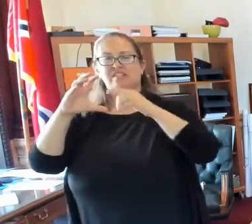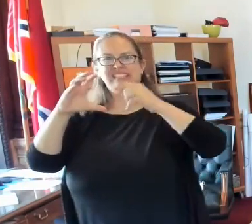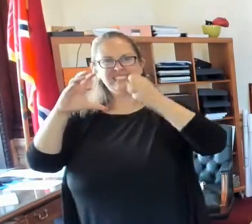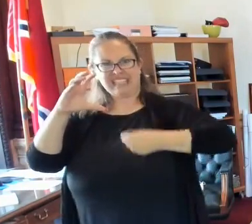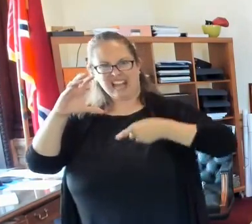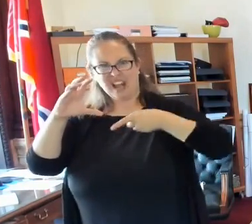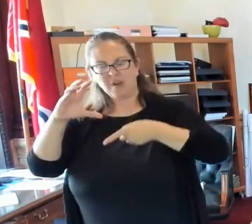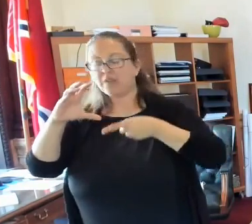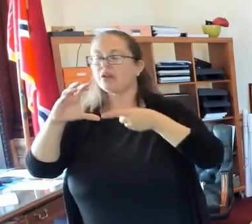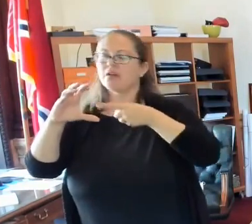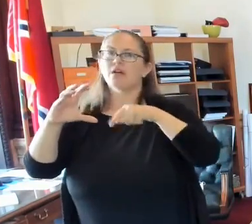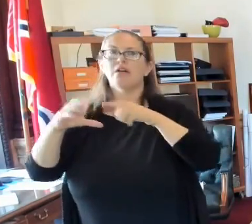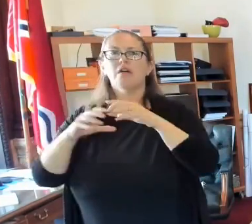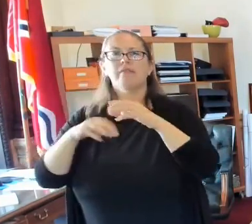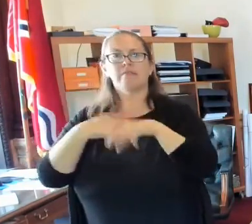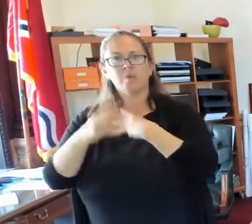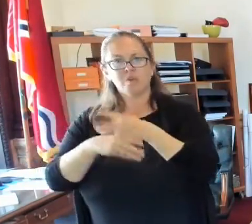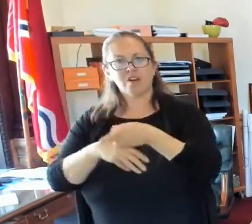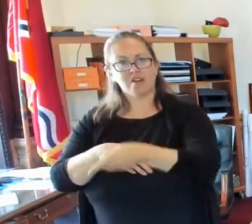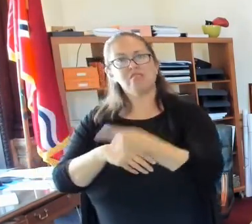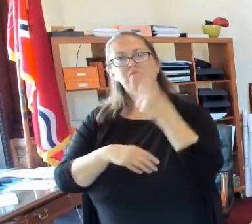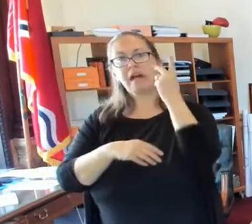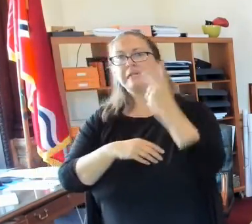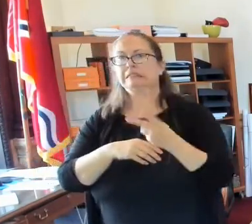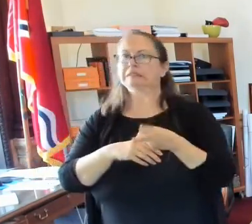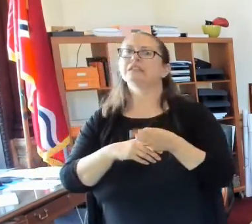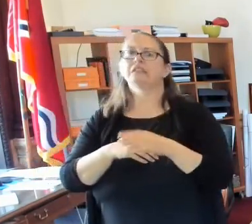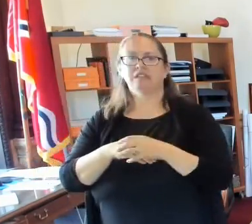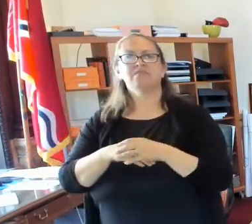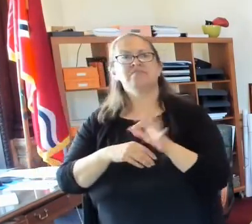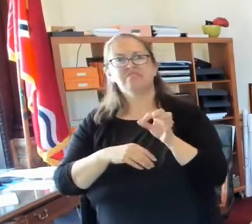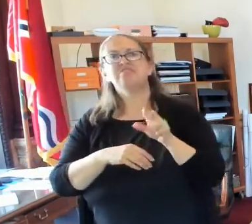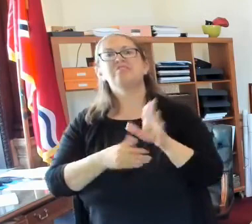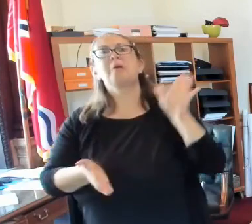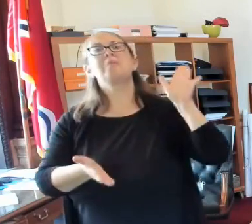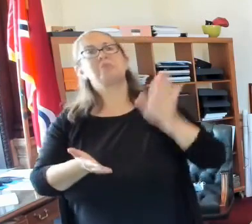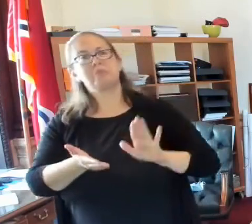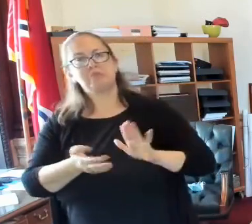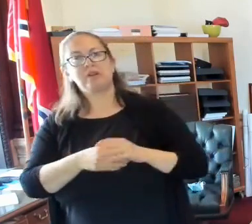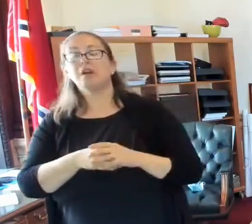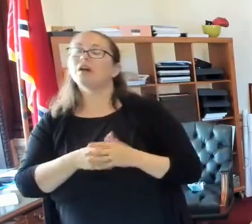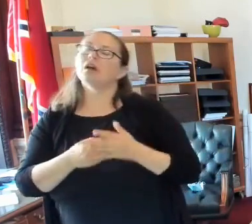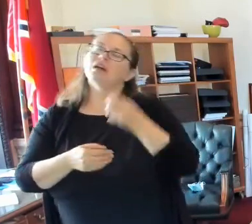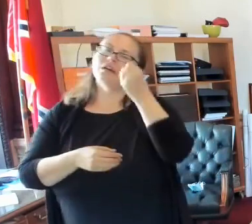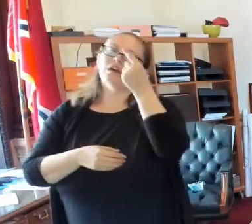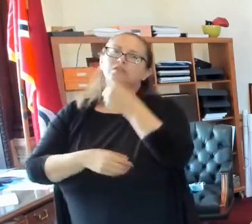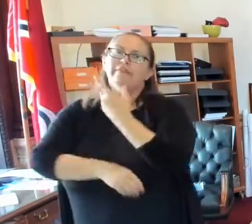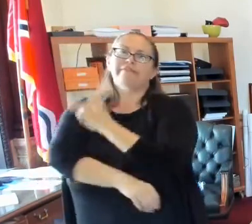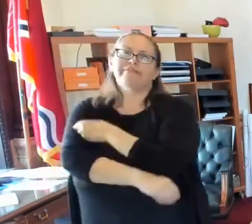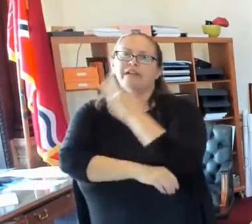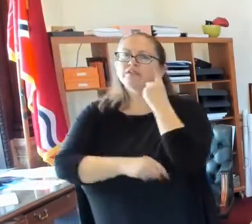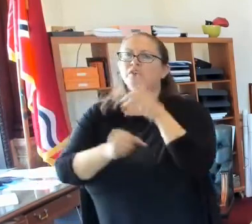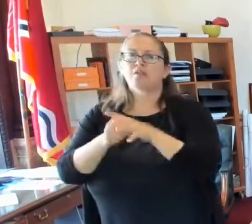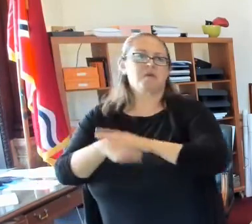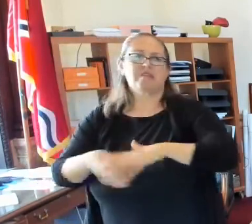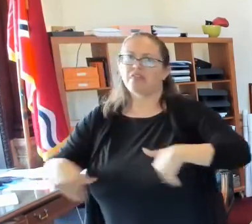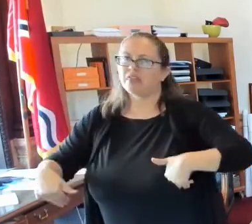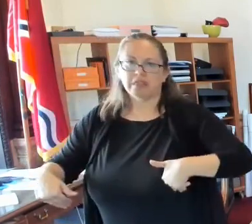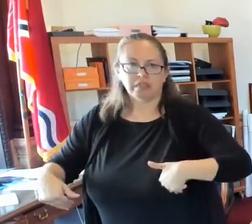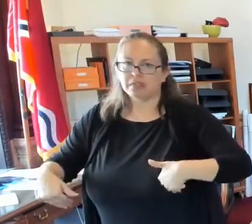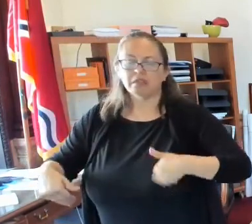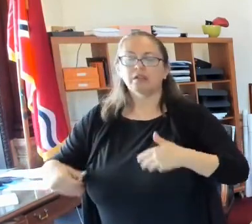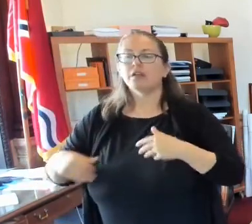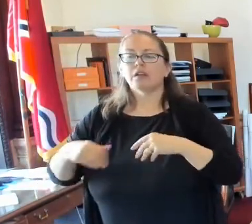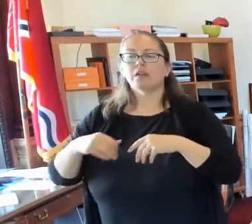that's important. Be sure to get your flu vaccine. You know, we don't have a vaccine yet for COVID, but it's going to be